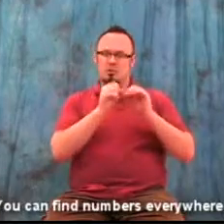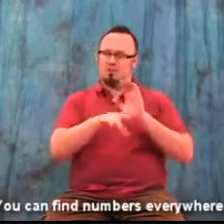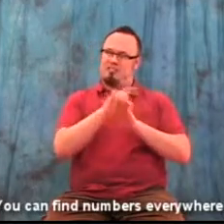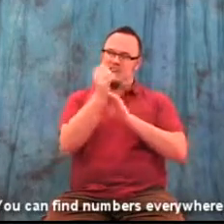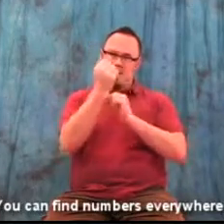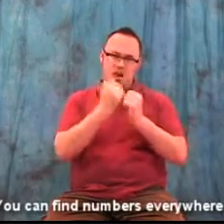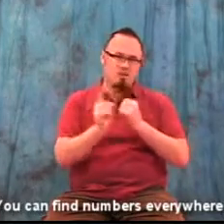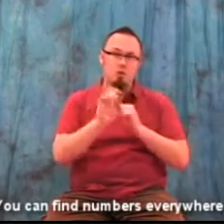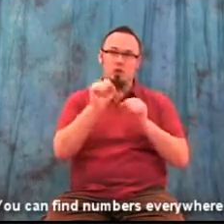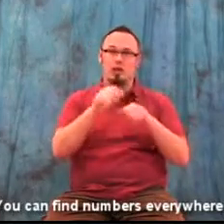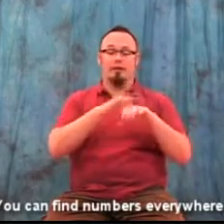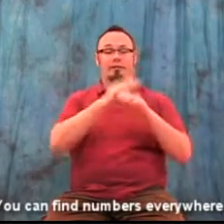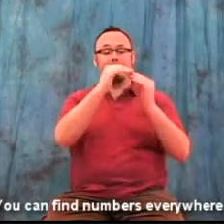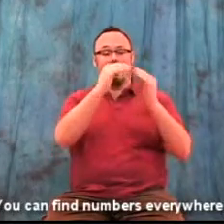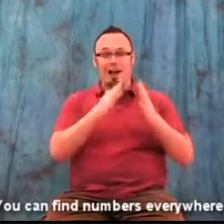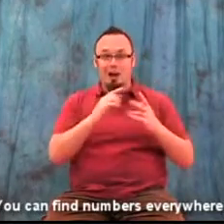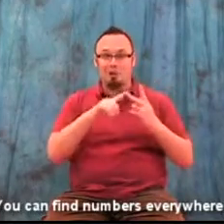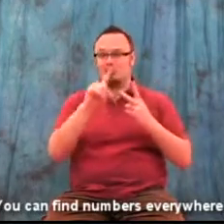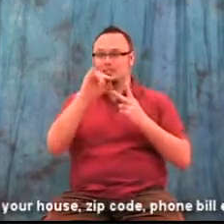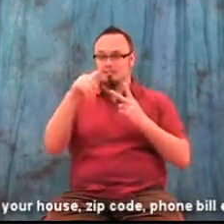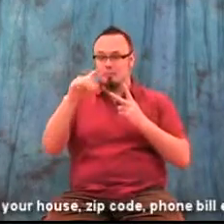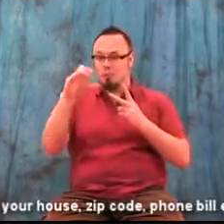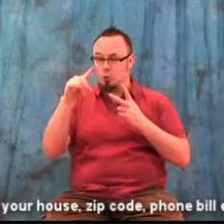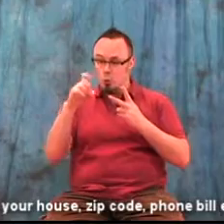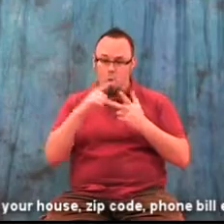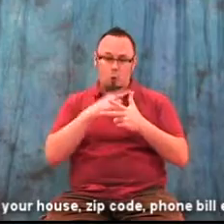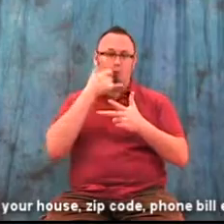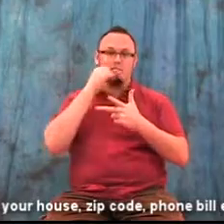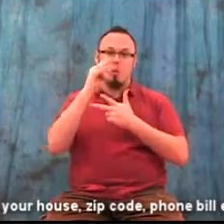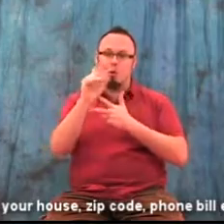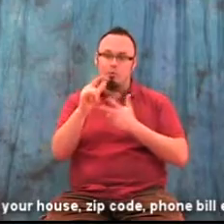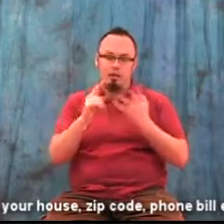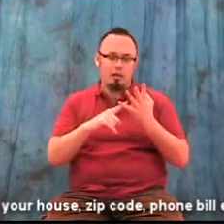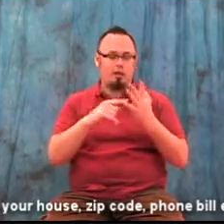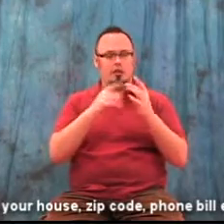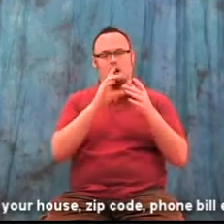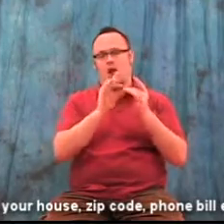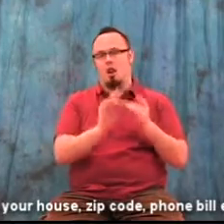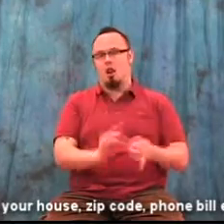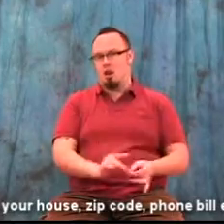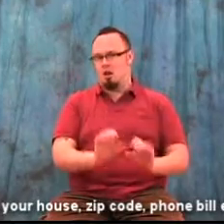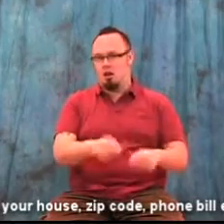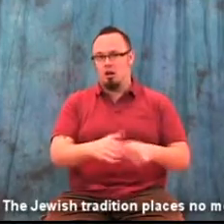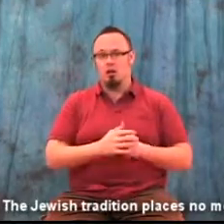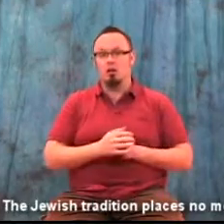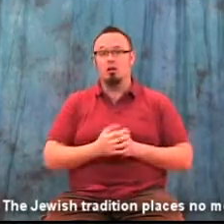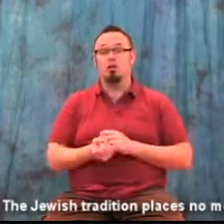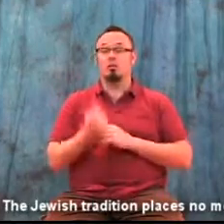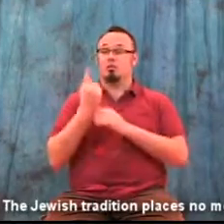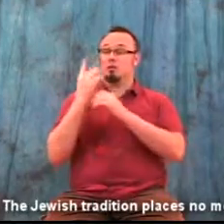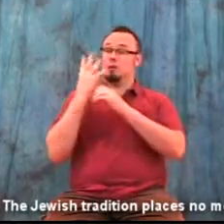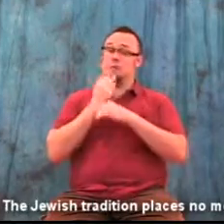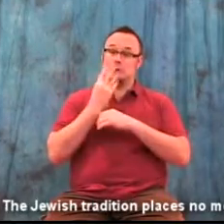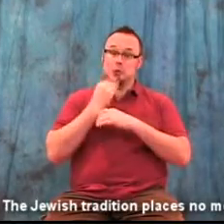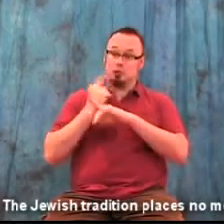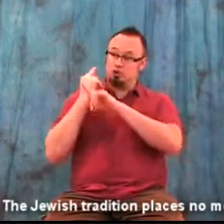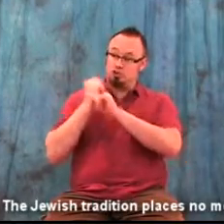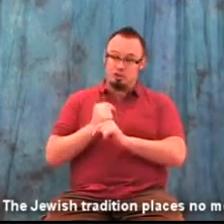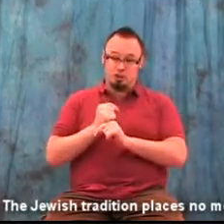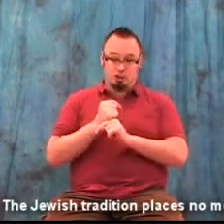everywhere, on your house, zip code, phone bill, etc. The Jewish tradition places no more